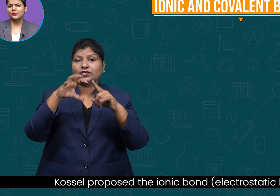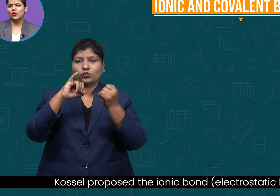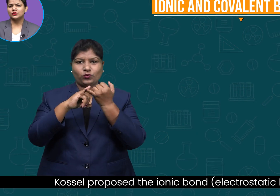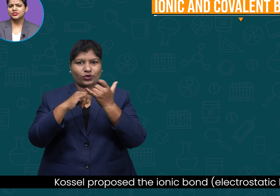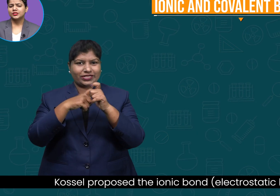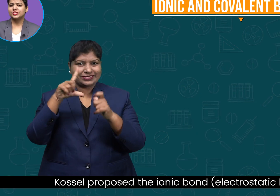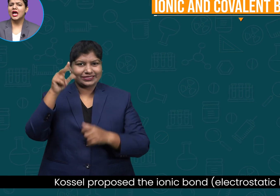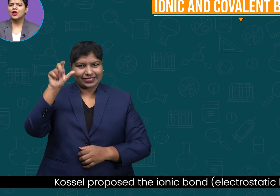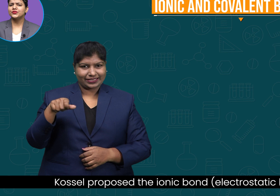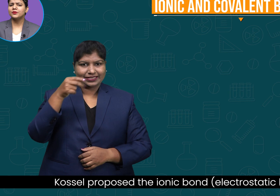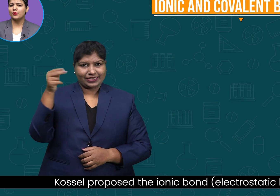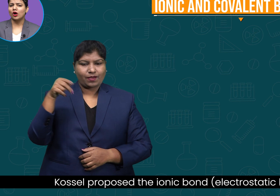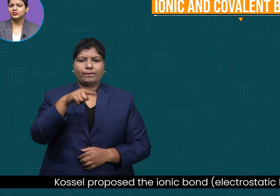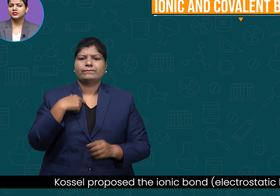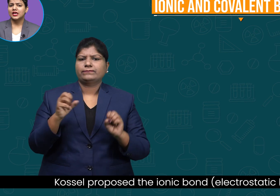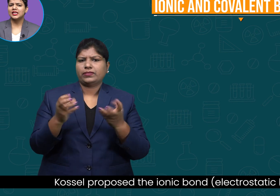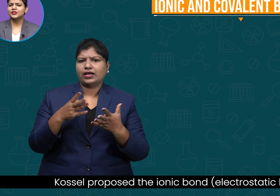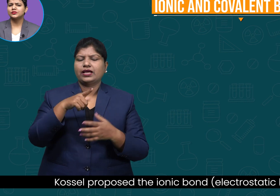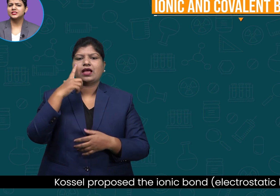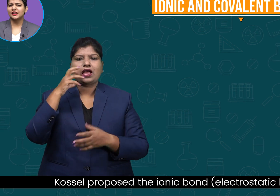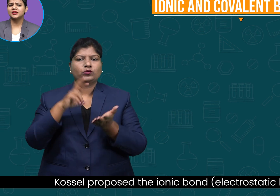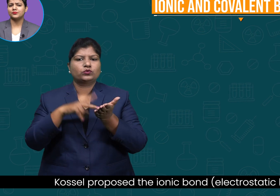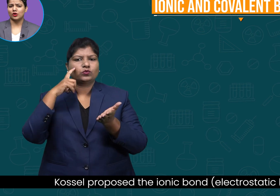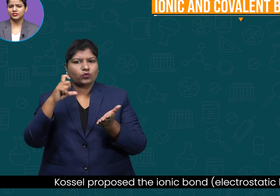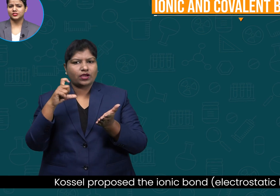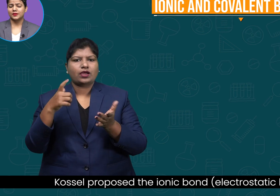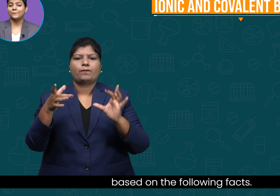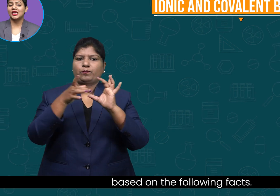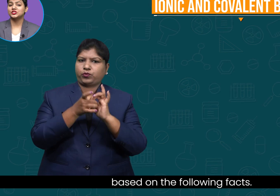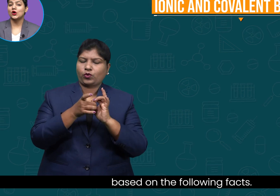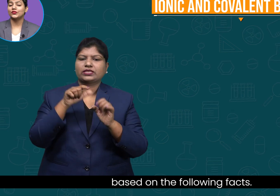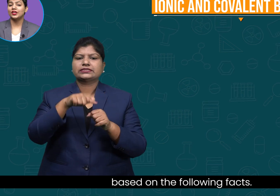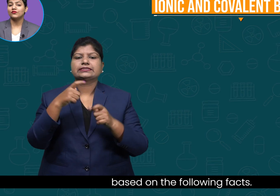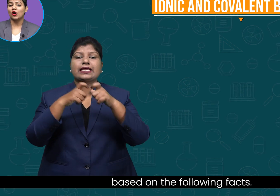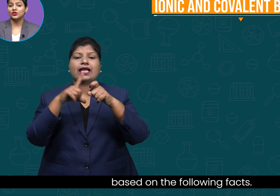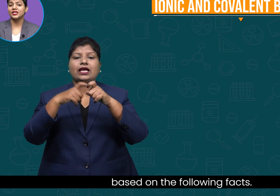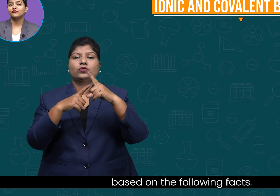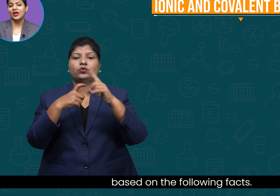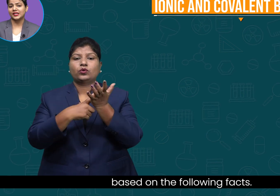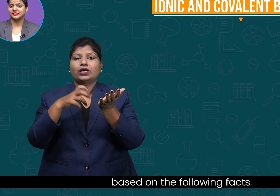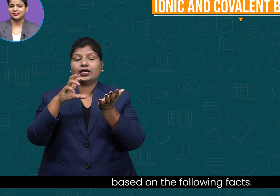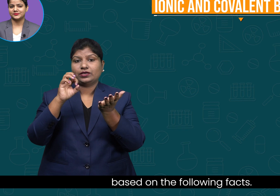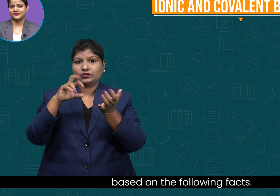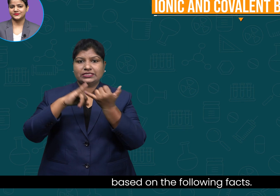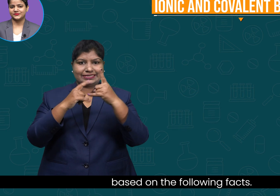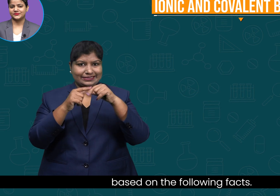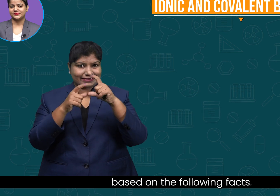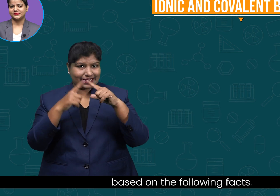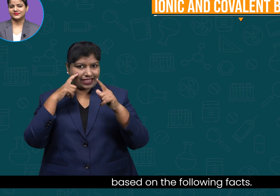Causal proposed the ionic bond electrostatic bond based on the following facts.